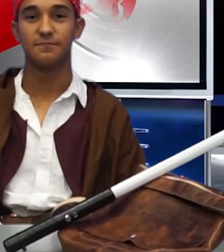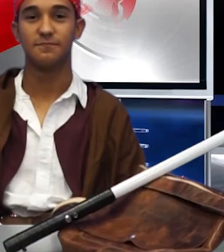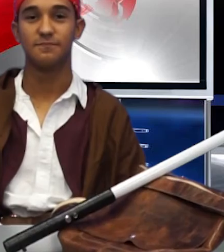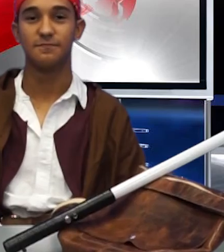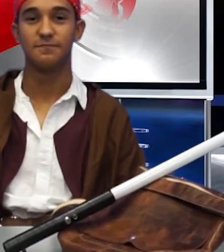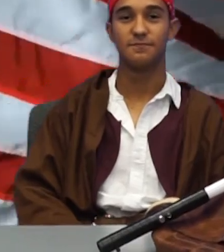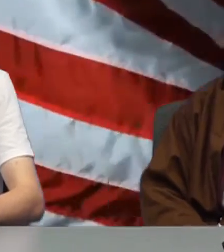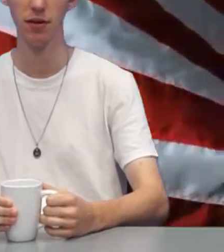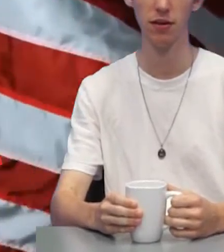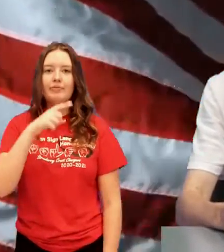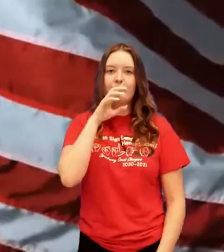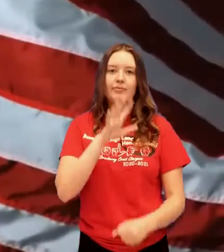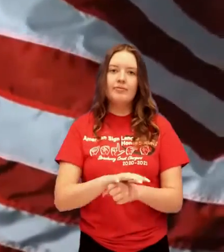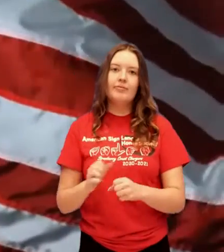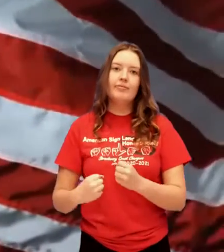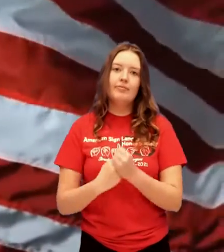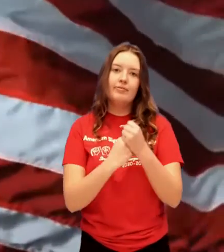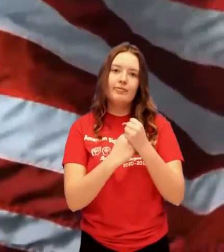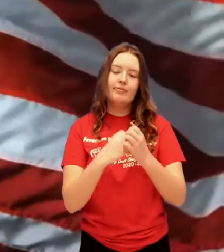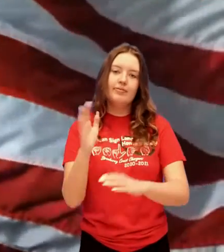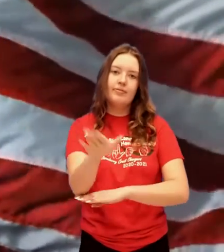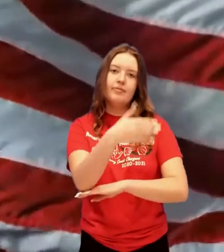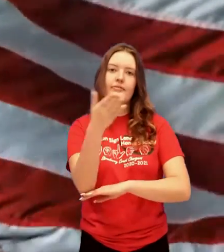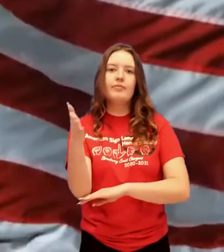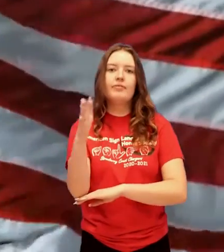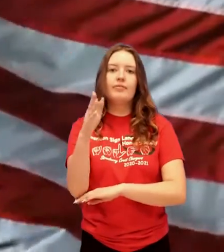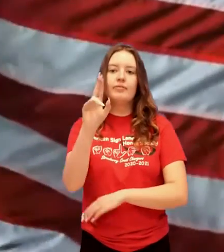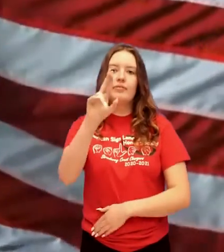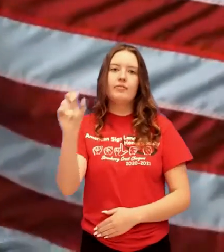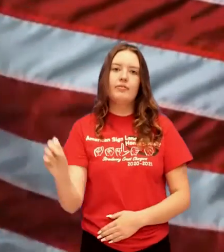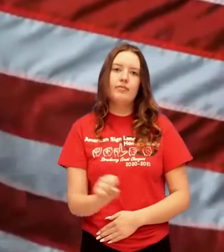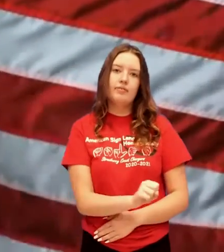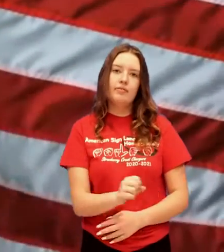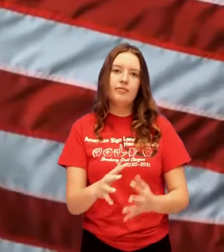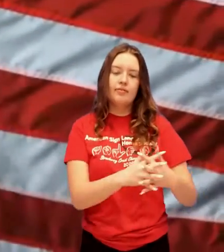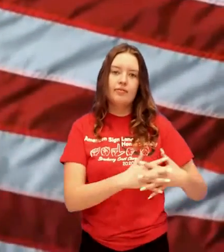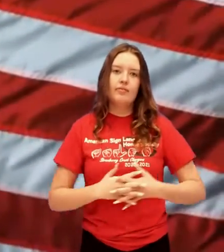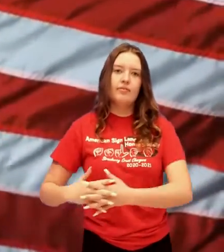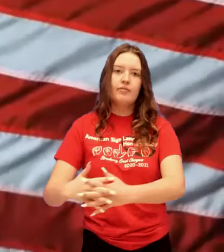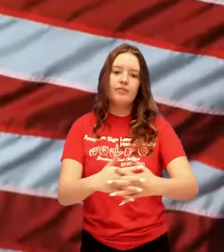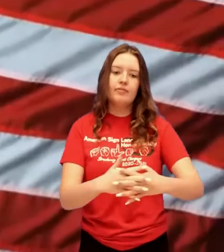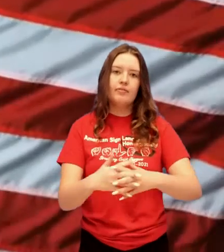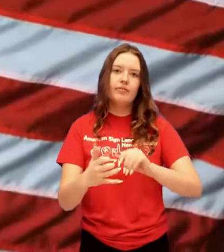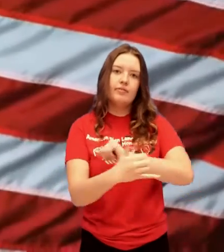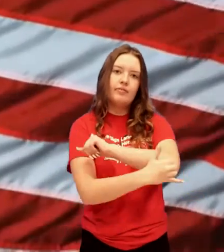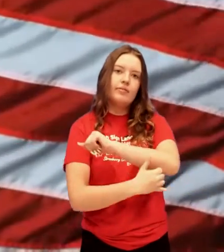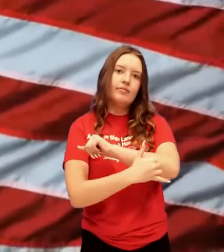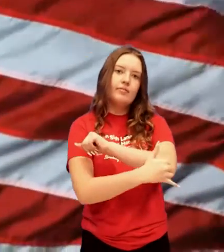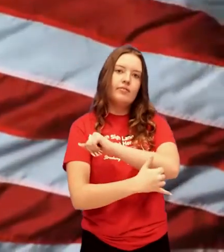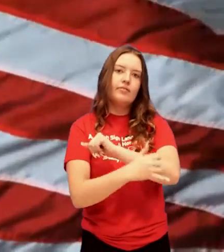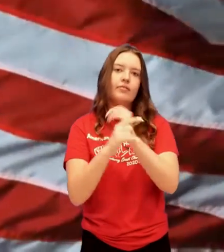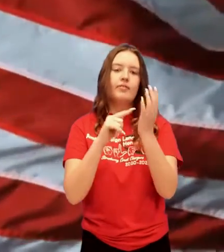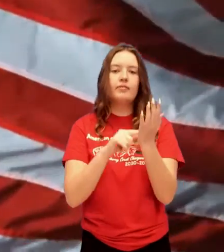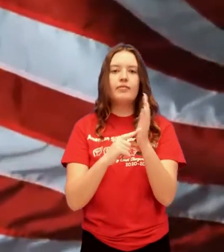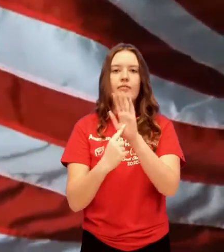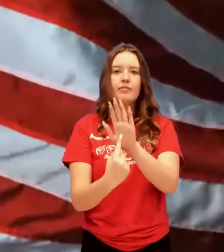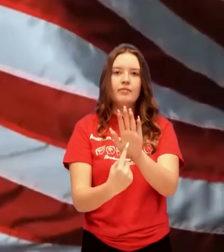silence. I pledge allegiance to the flag of the United States of America and to the Republic for which it